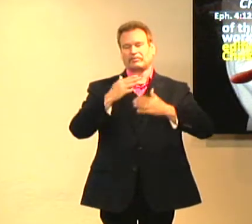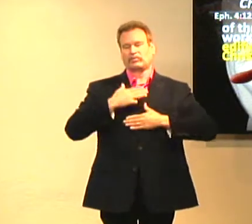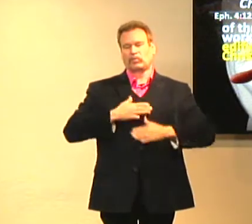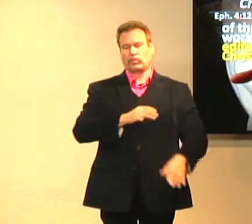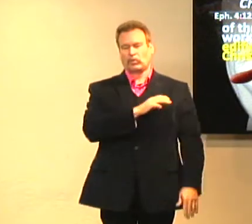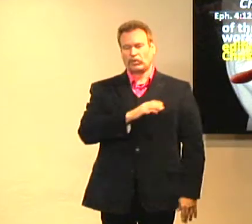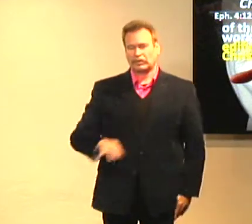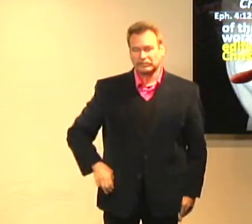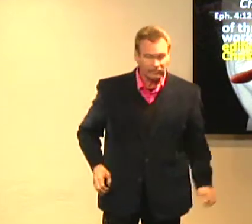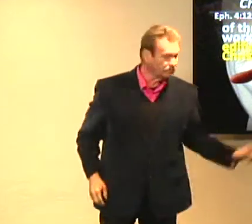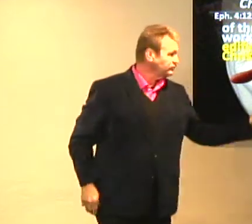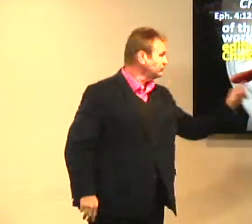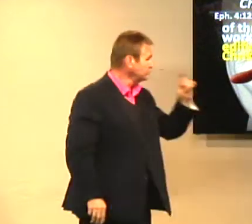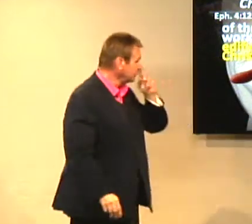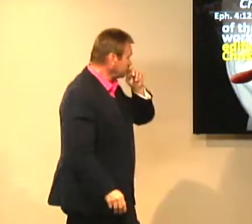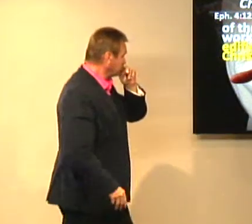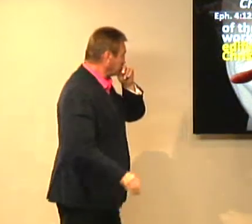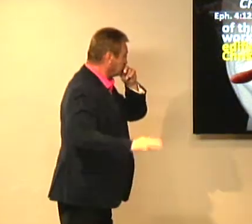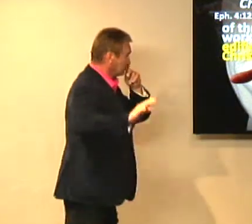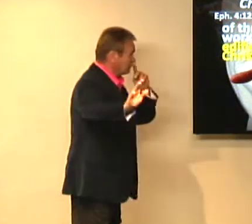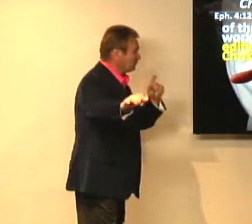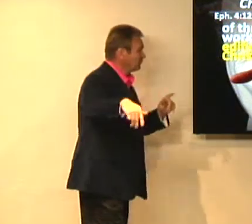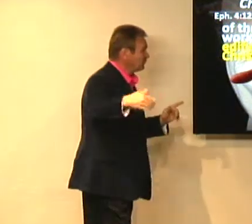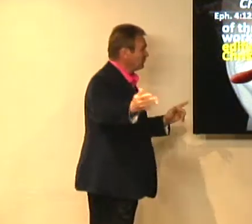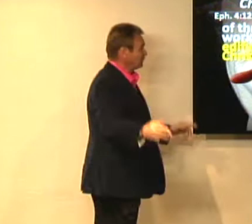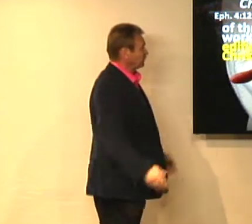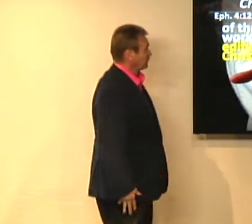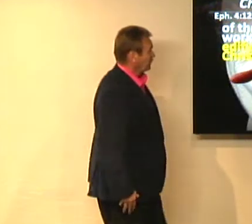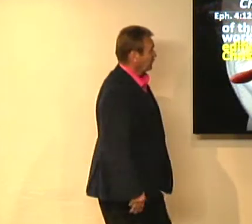all come together and we build up his body.